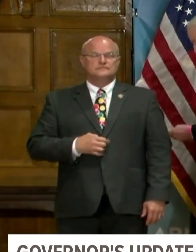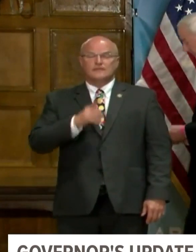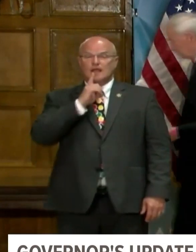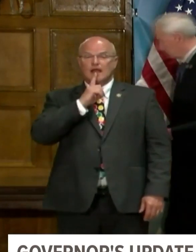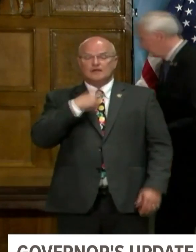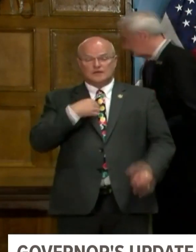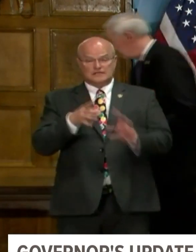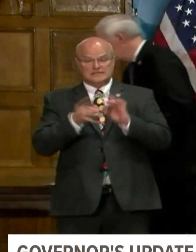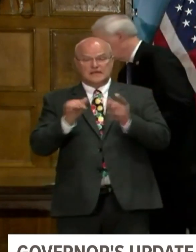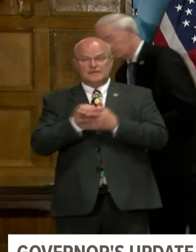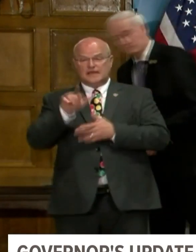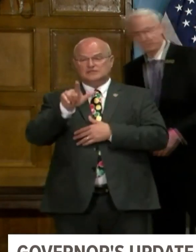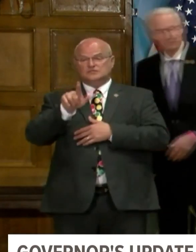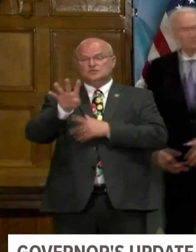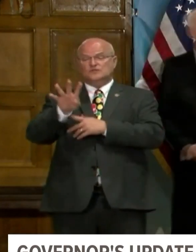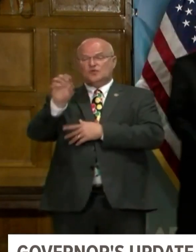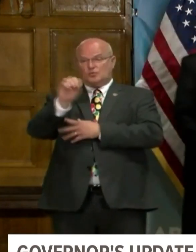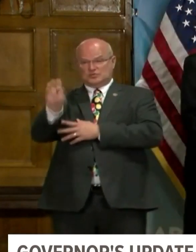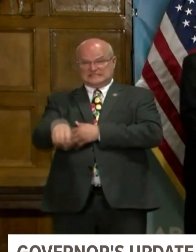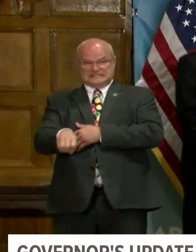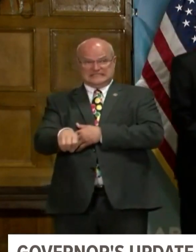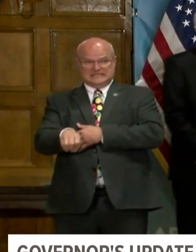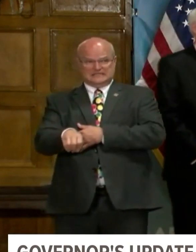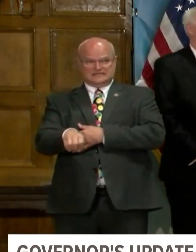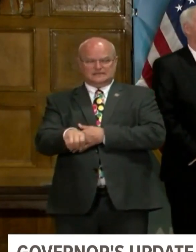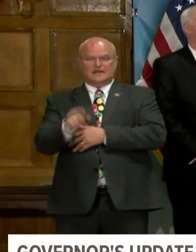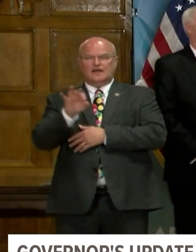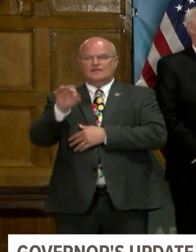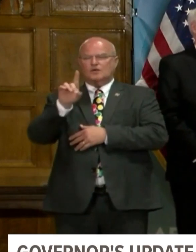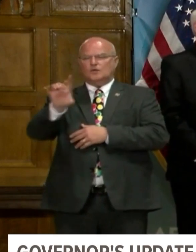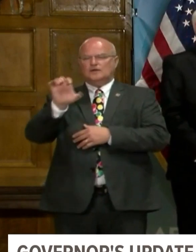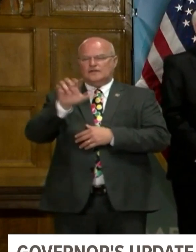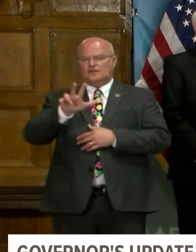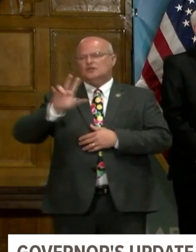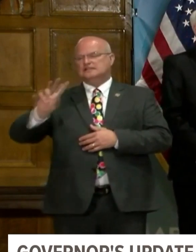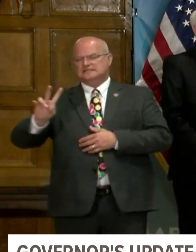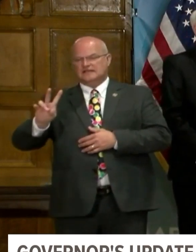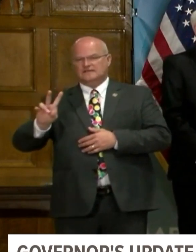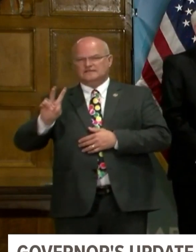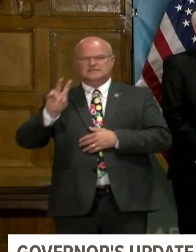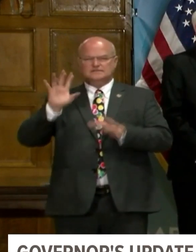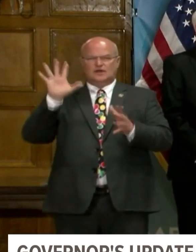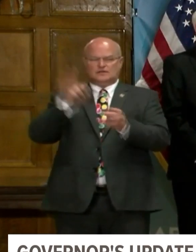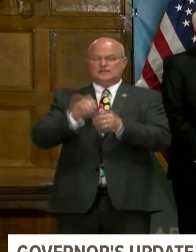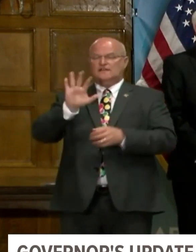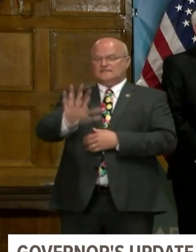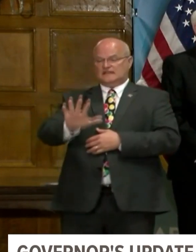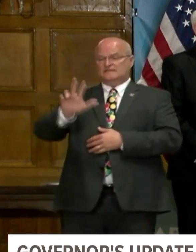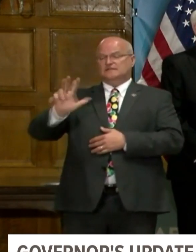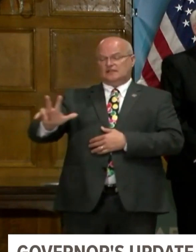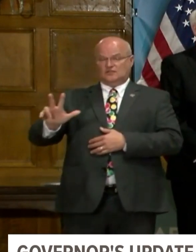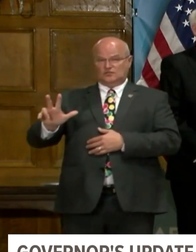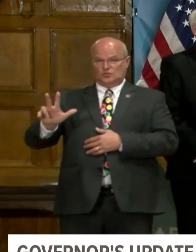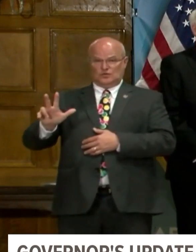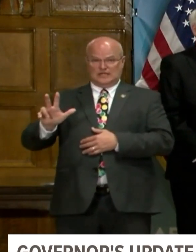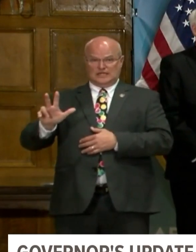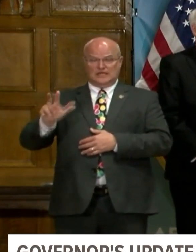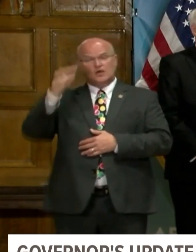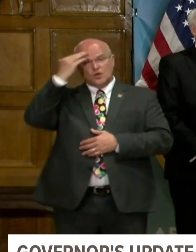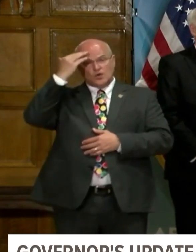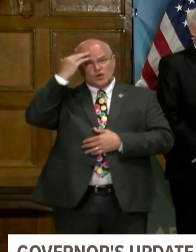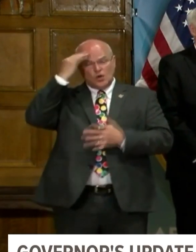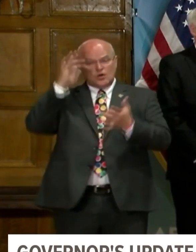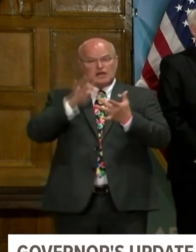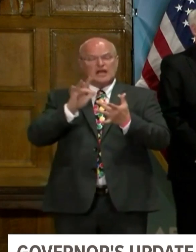Actually, what I stated is that 24% of the 137, that's 53, we know